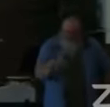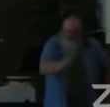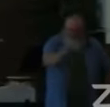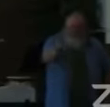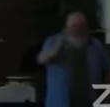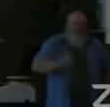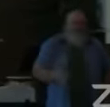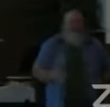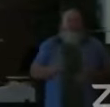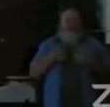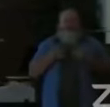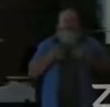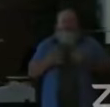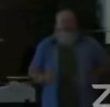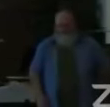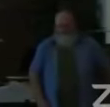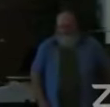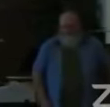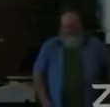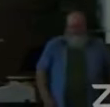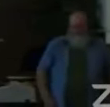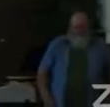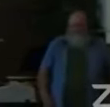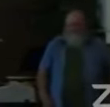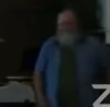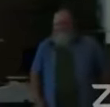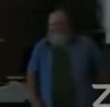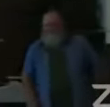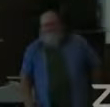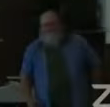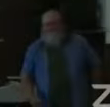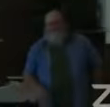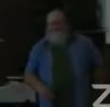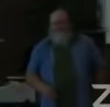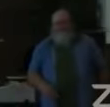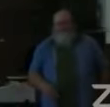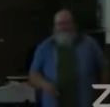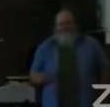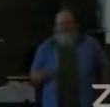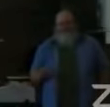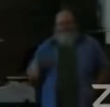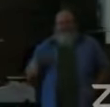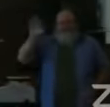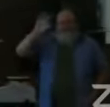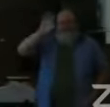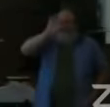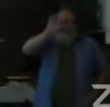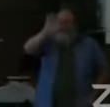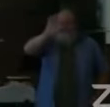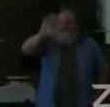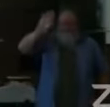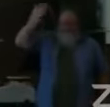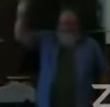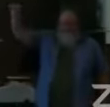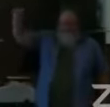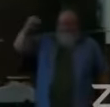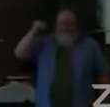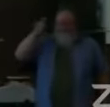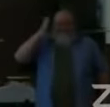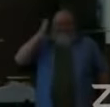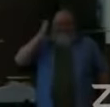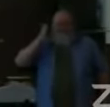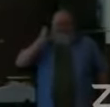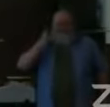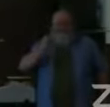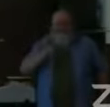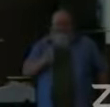have. In Titus 3:7, so that having been justified by his grace, sermon a couple weeks ago, we might become